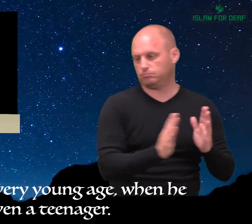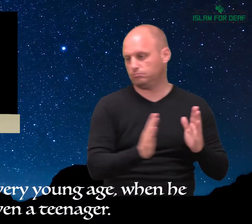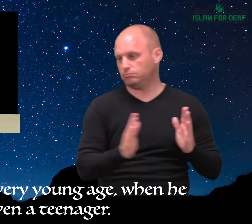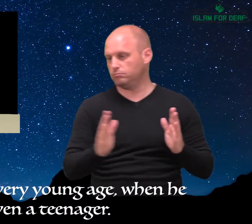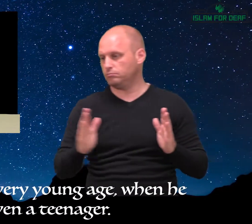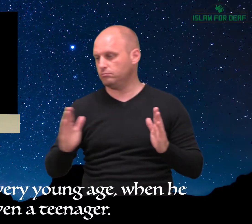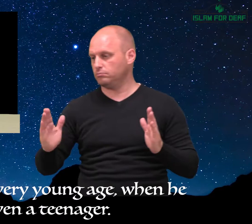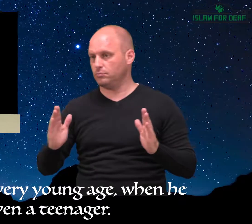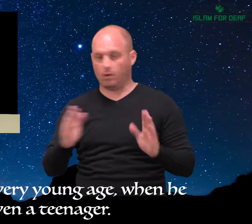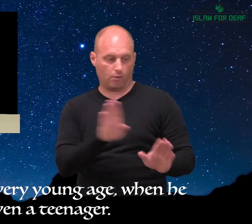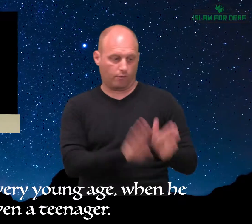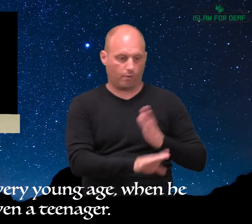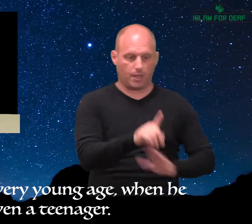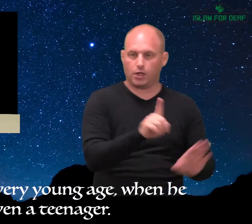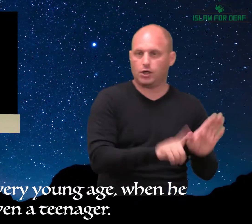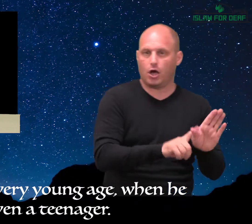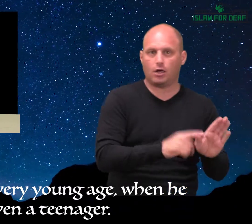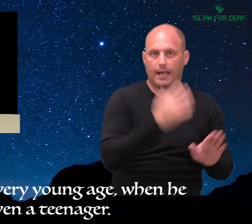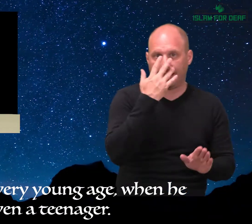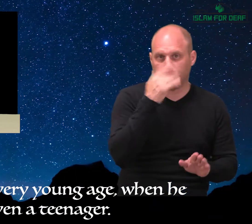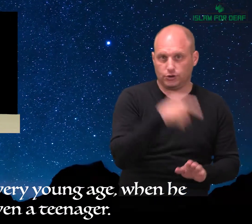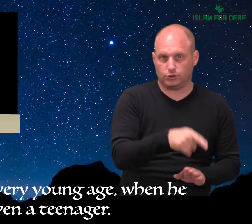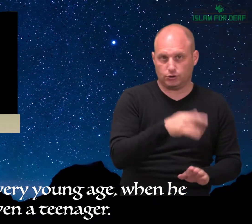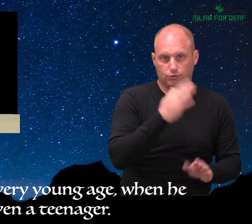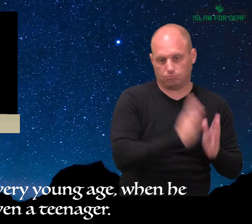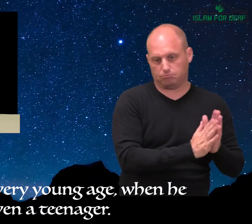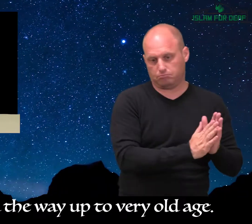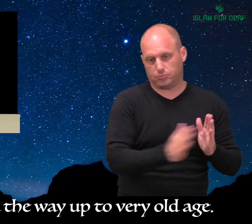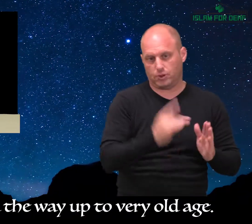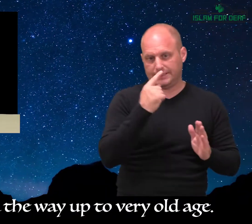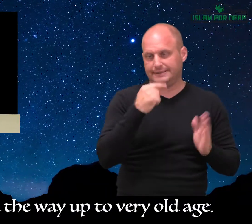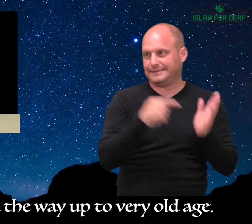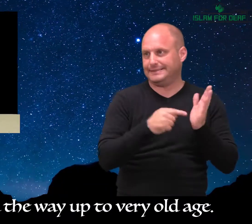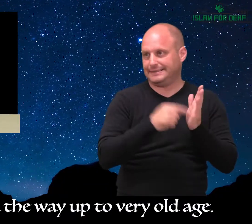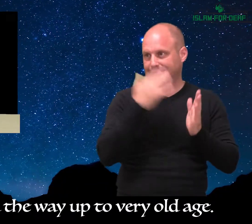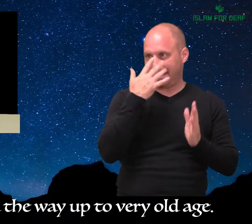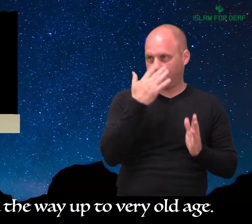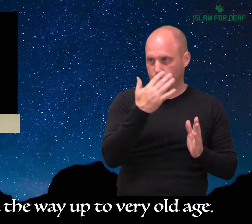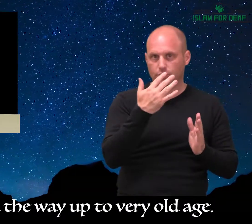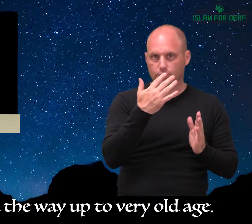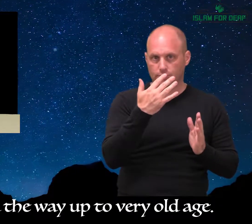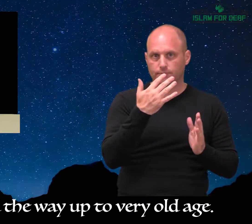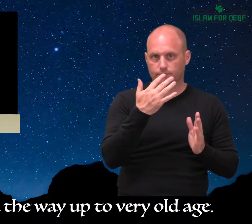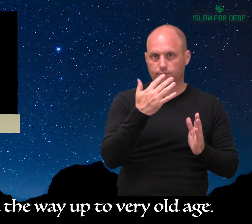very young age, when he was even teenager, from that